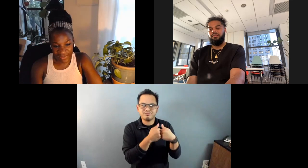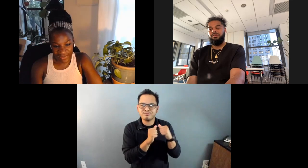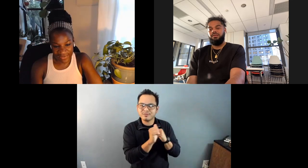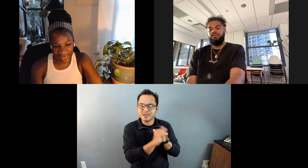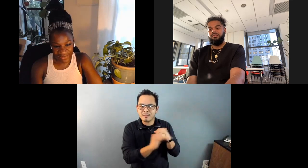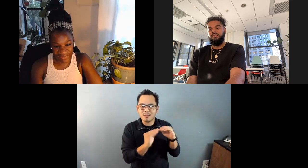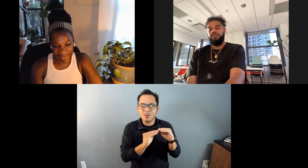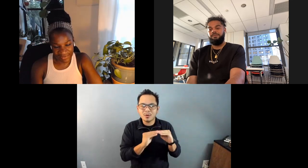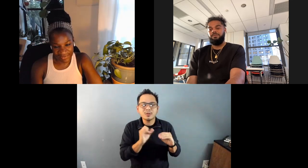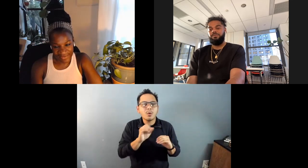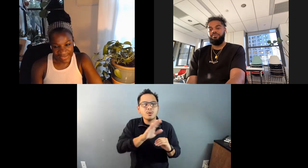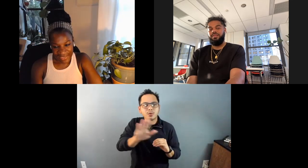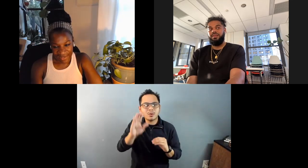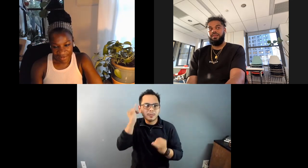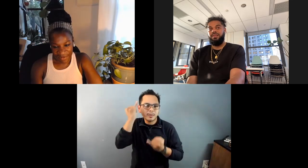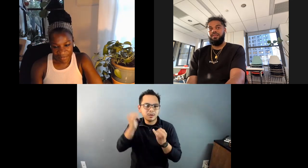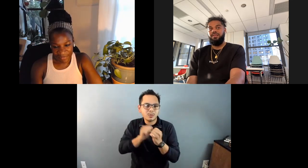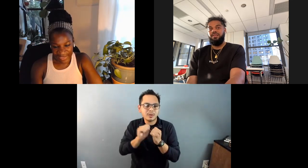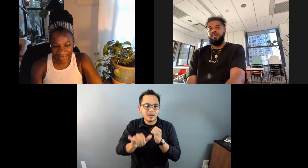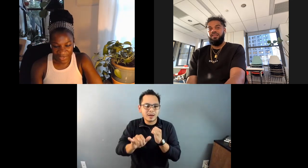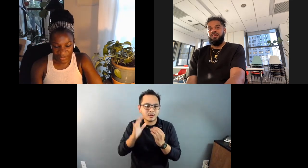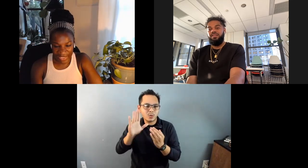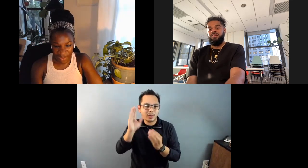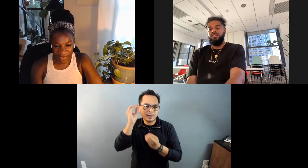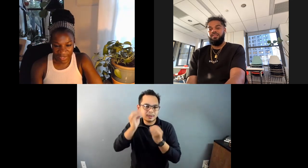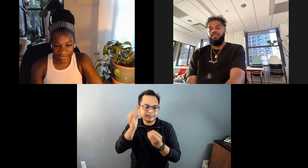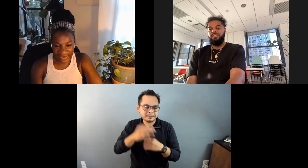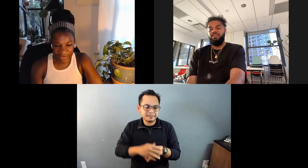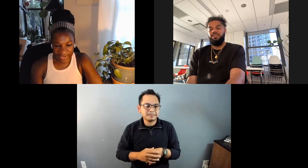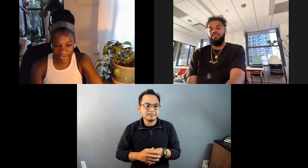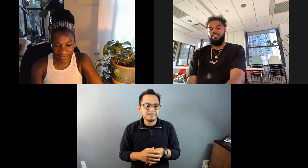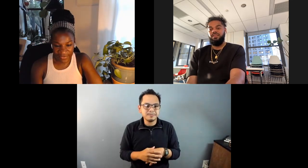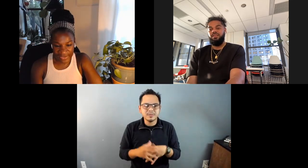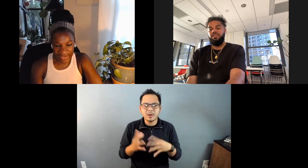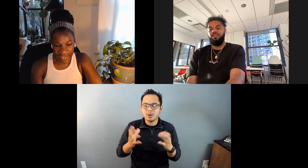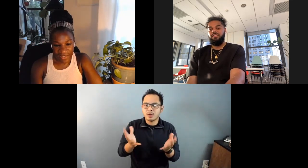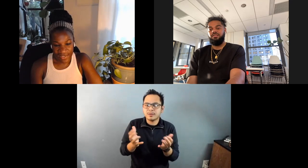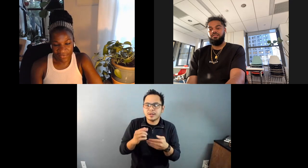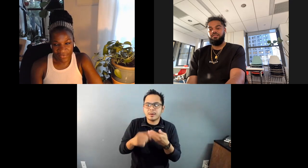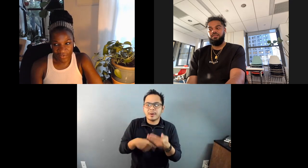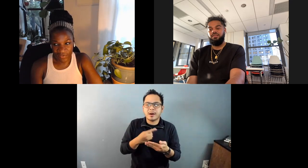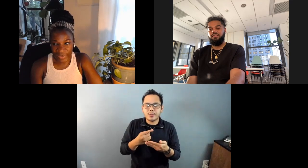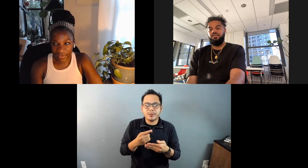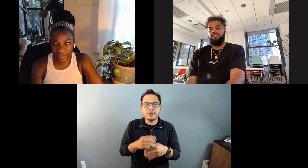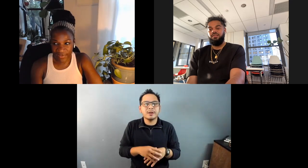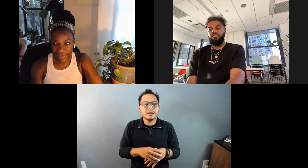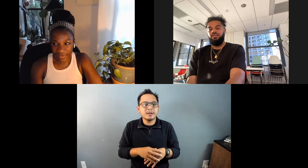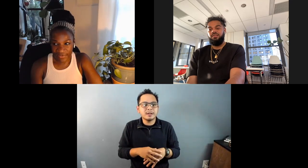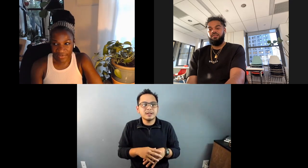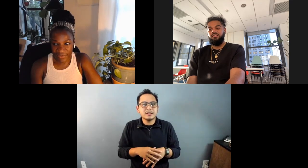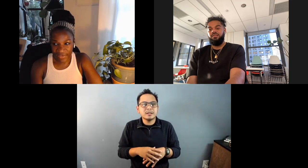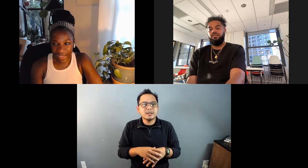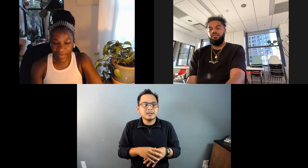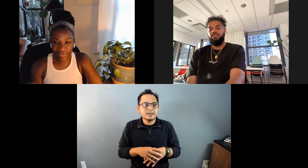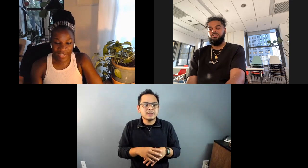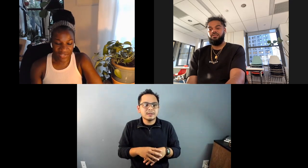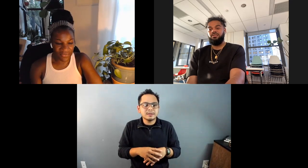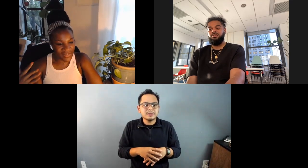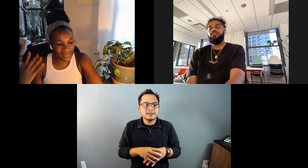seen herself in anything. Like I would hope that she finds a home in my